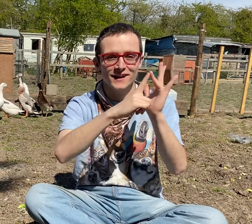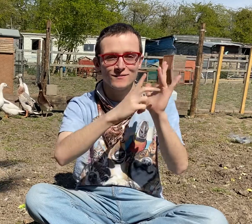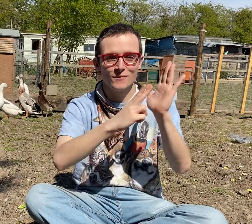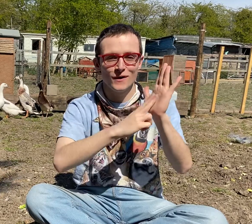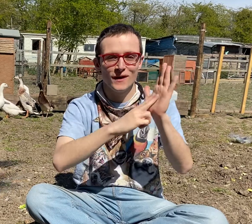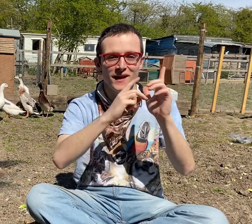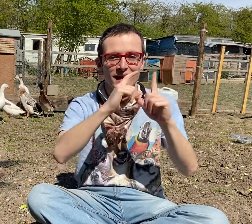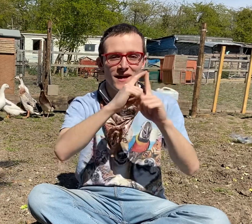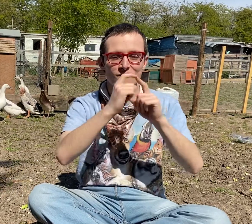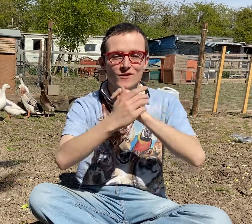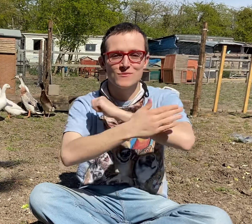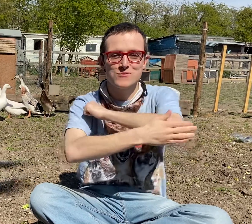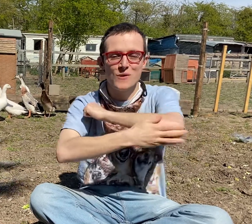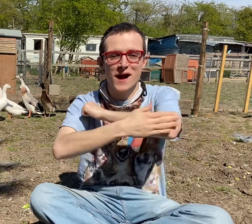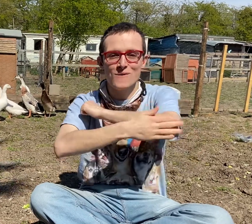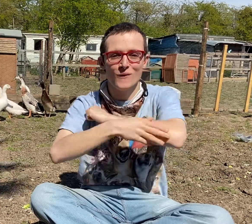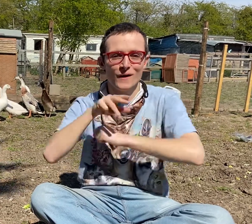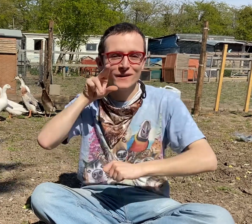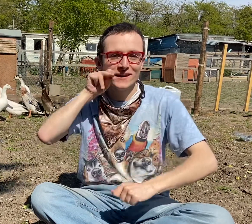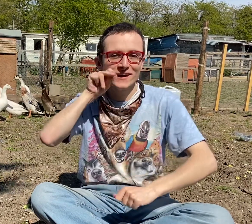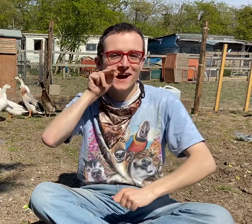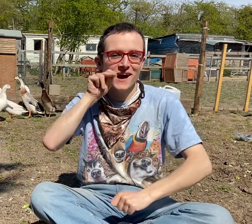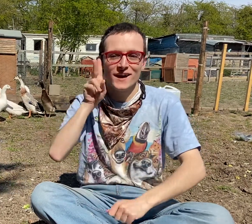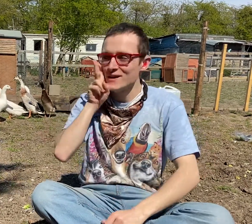me. Why, why? Ga. Ma.